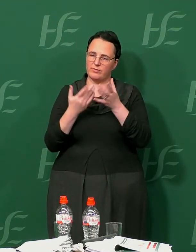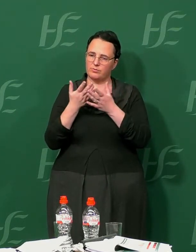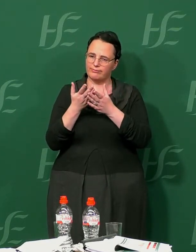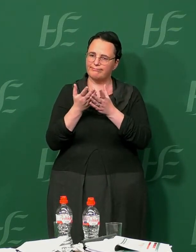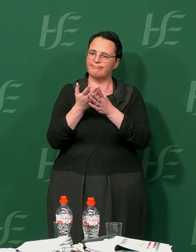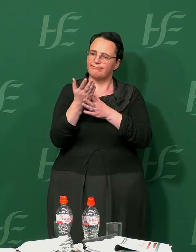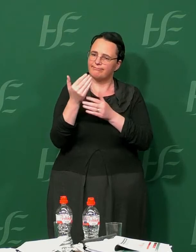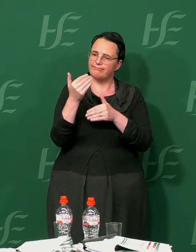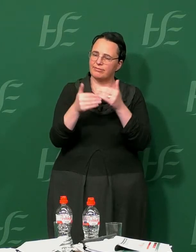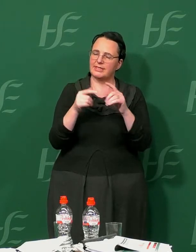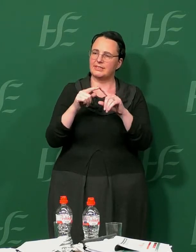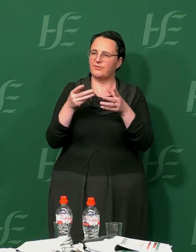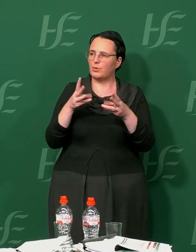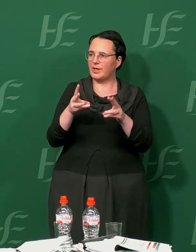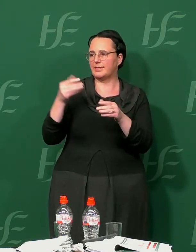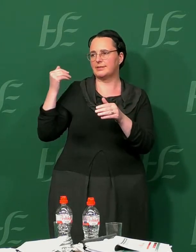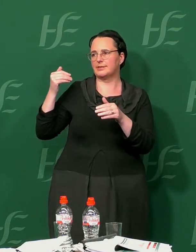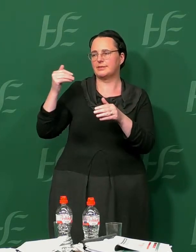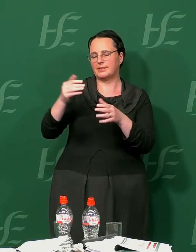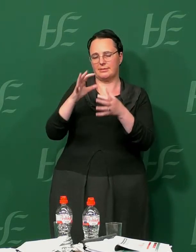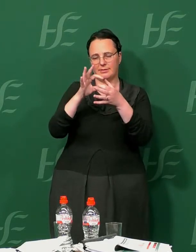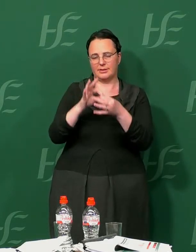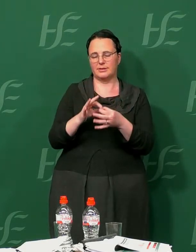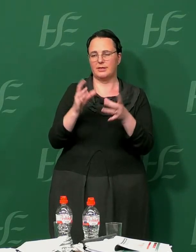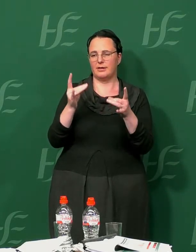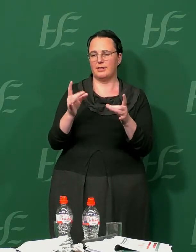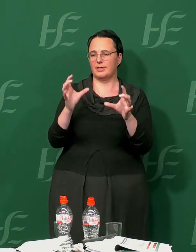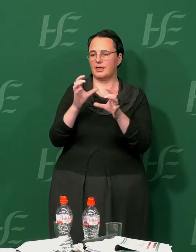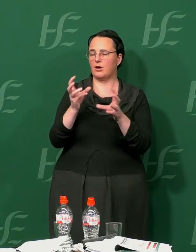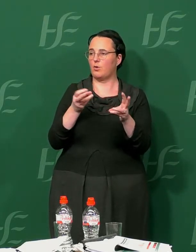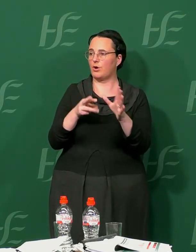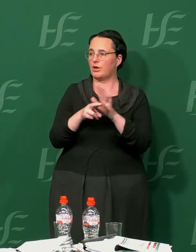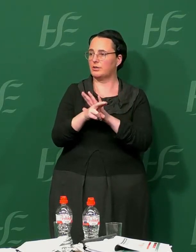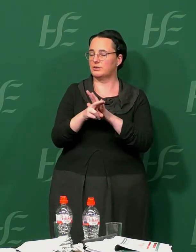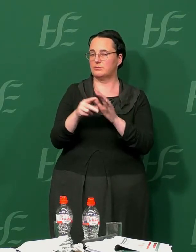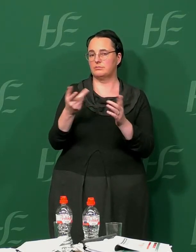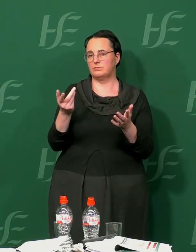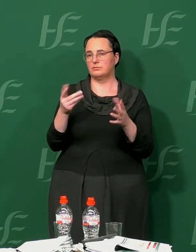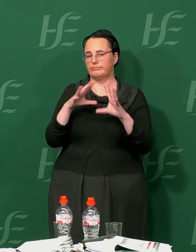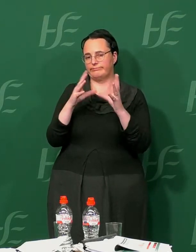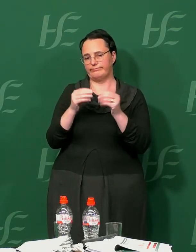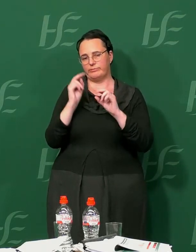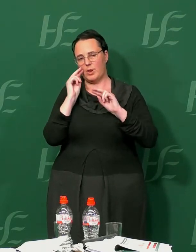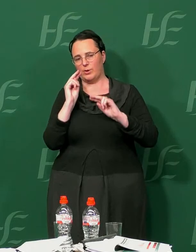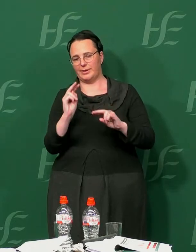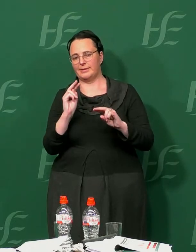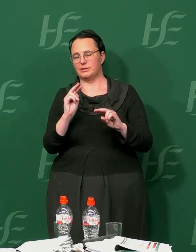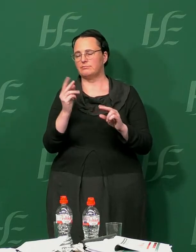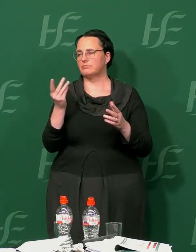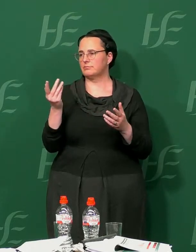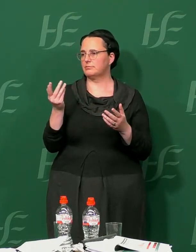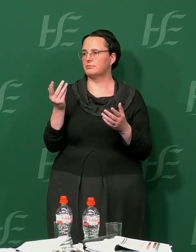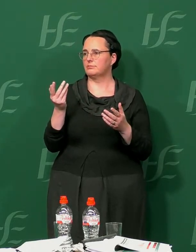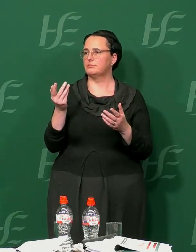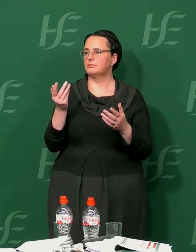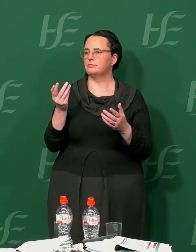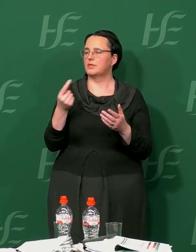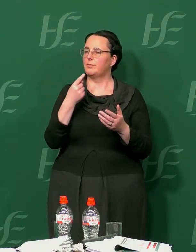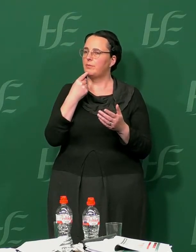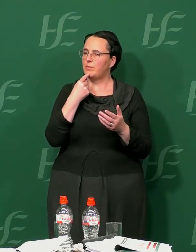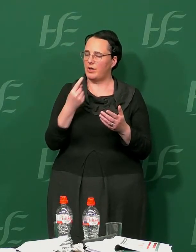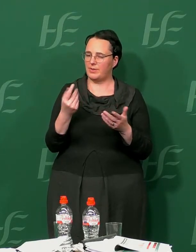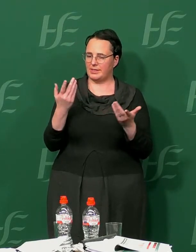different stages and different waves in relation to healthcare workers overall. So we would be looking at that. But ultimately, this is